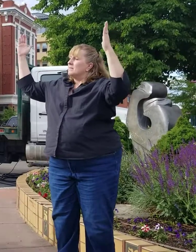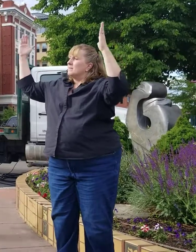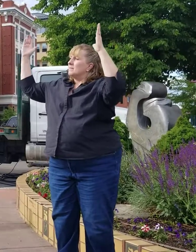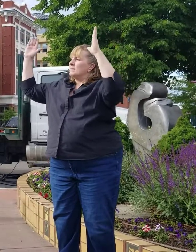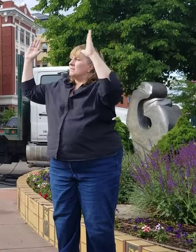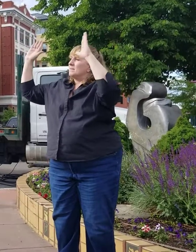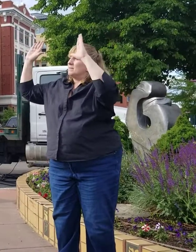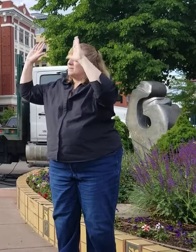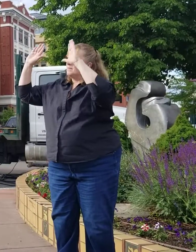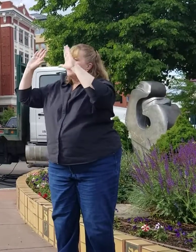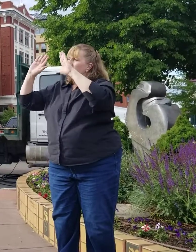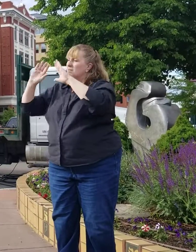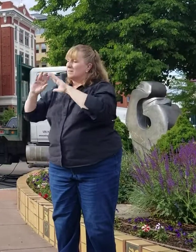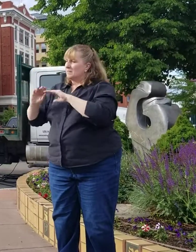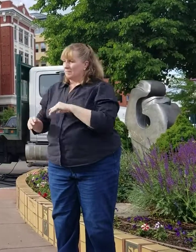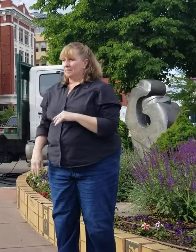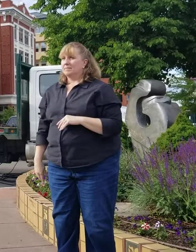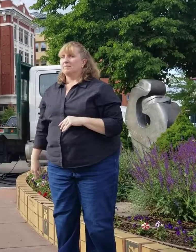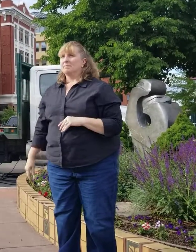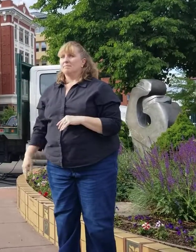-ya-ya!